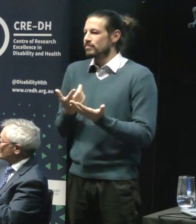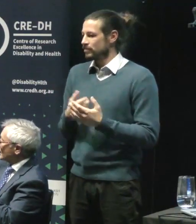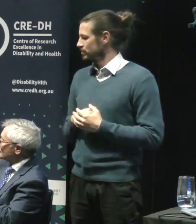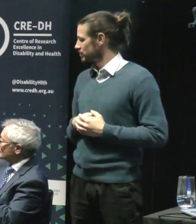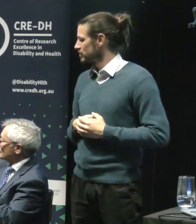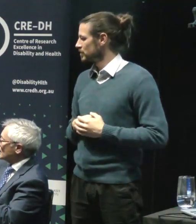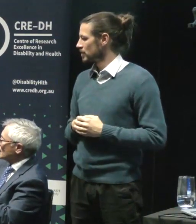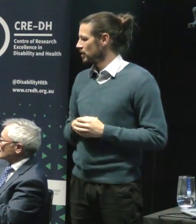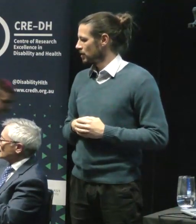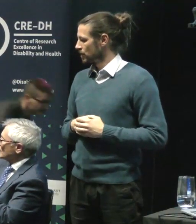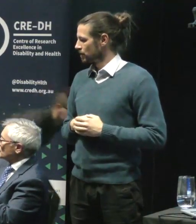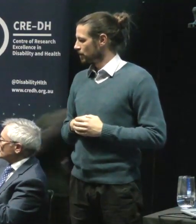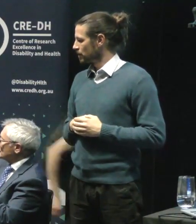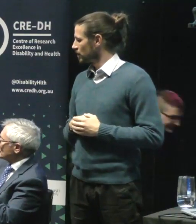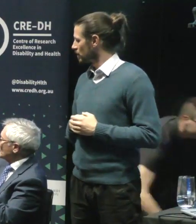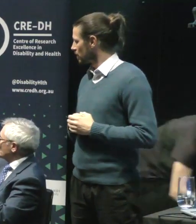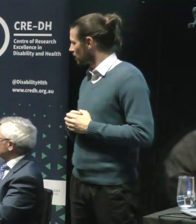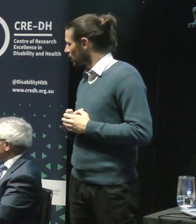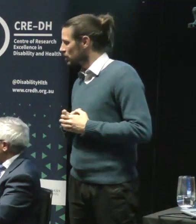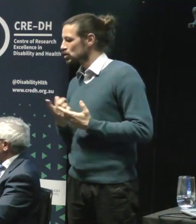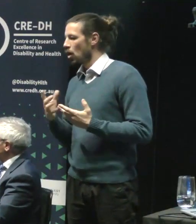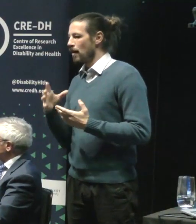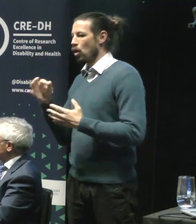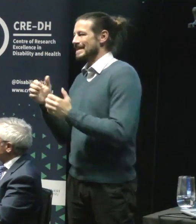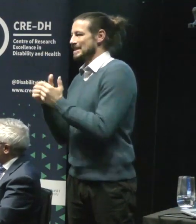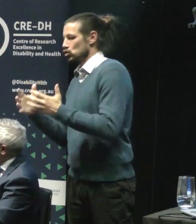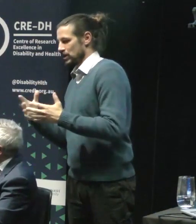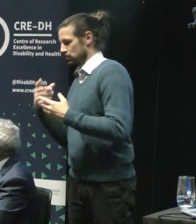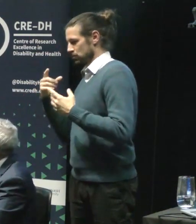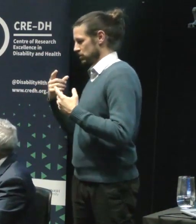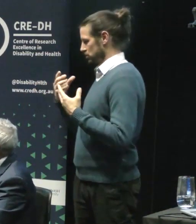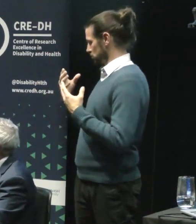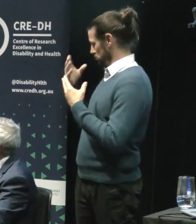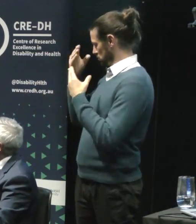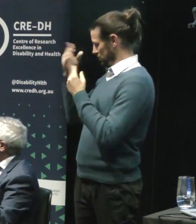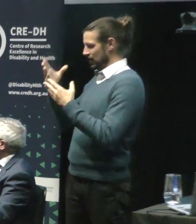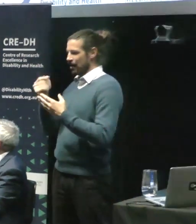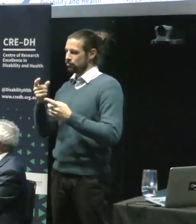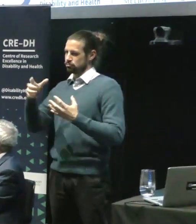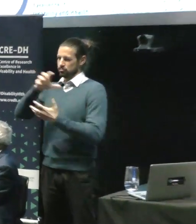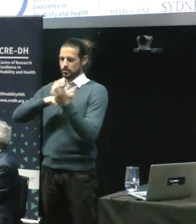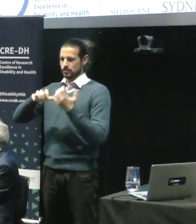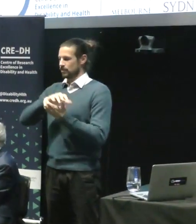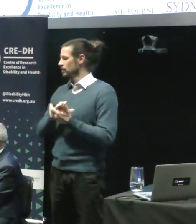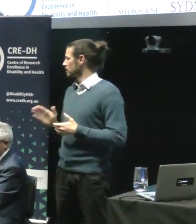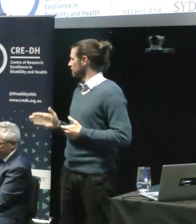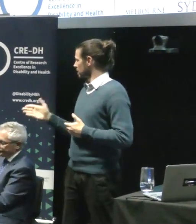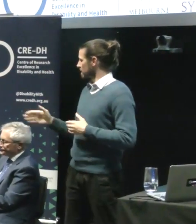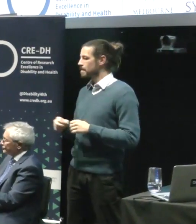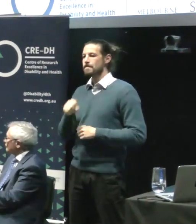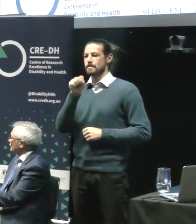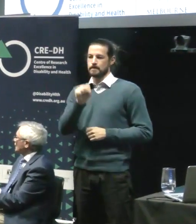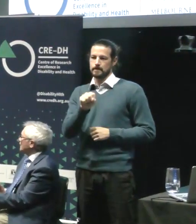have the qualifications. So I don't think that we're in disagreement, but it's just that's other bit that needs to be taken into account. And what we found was that